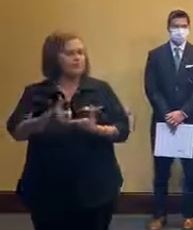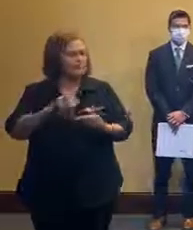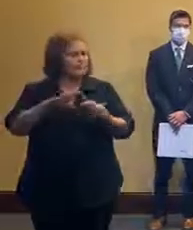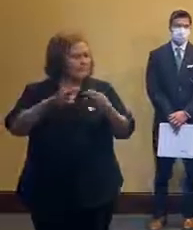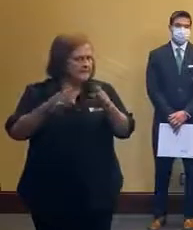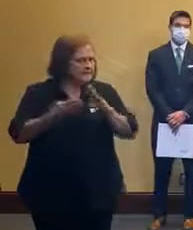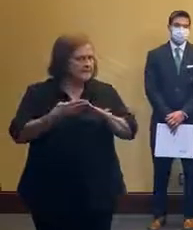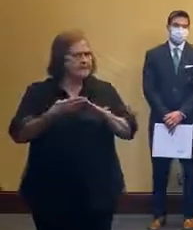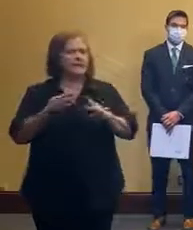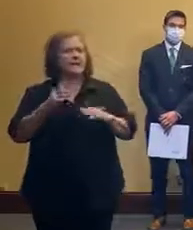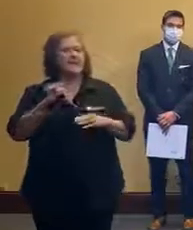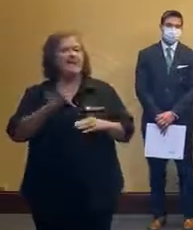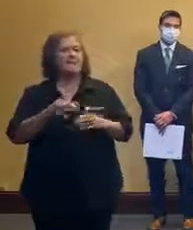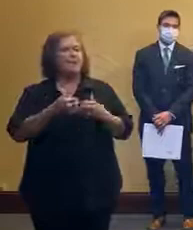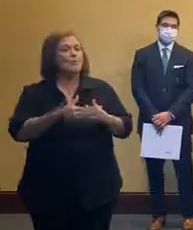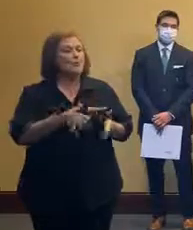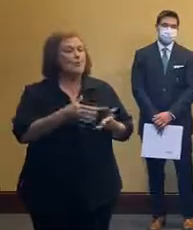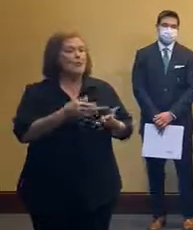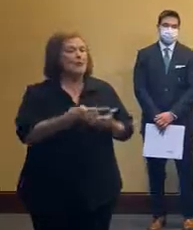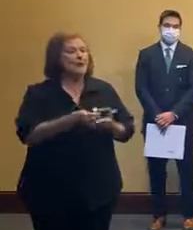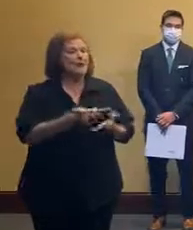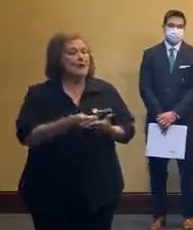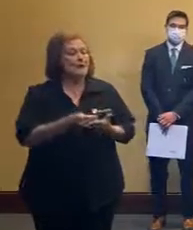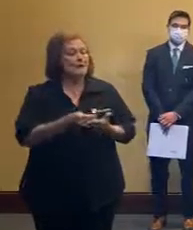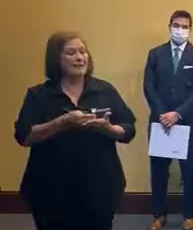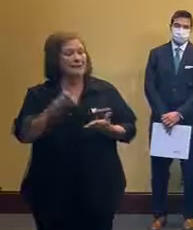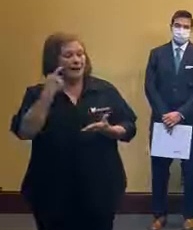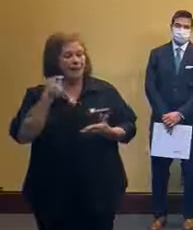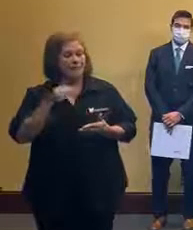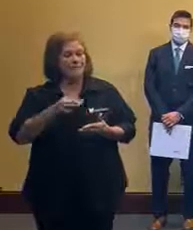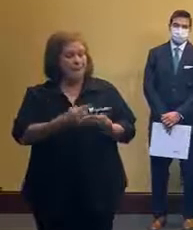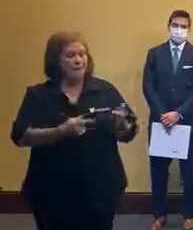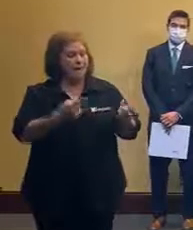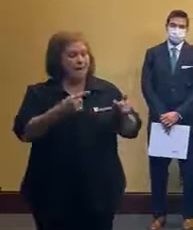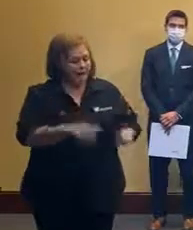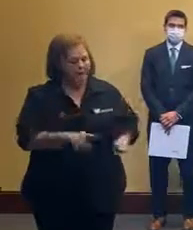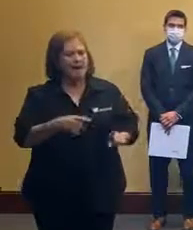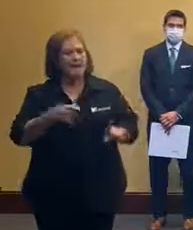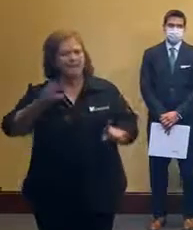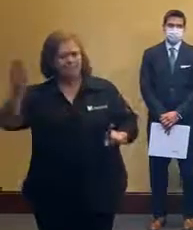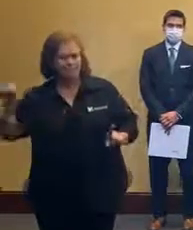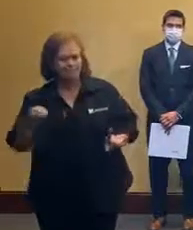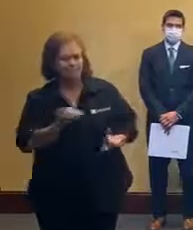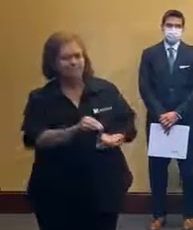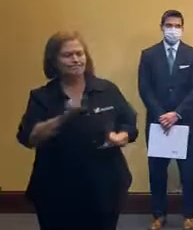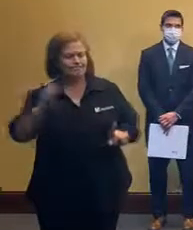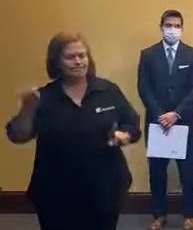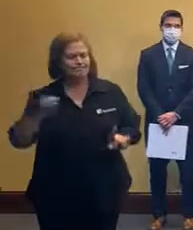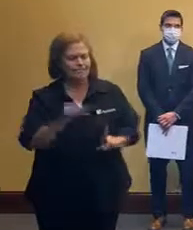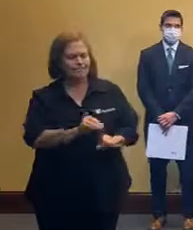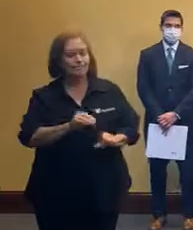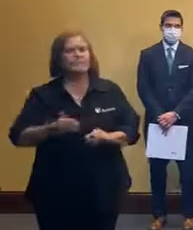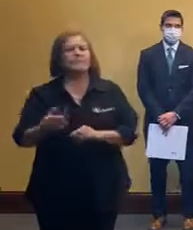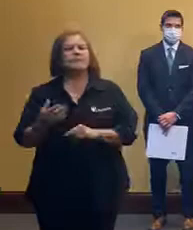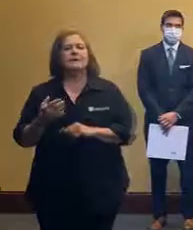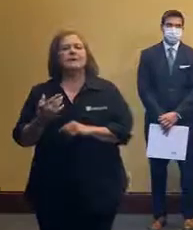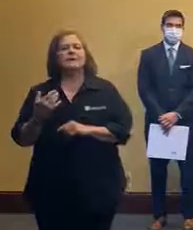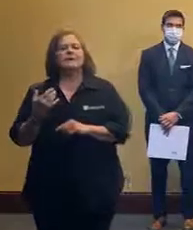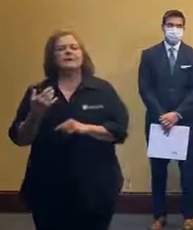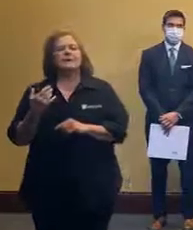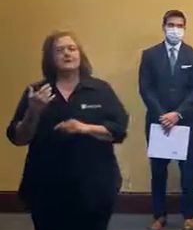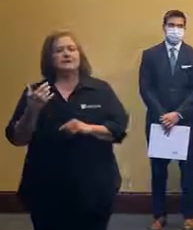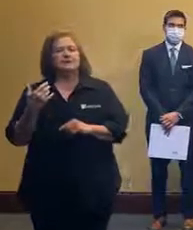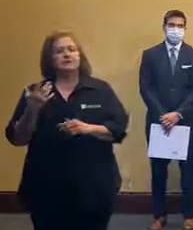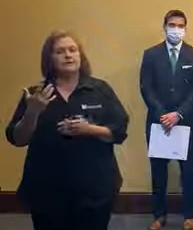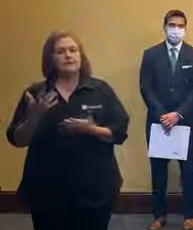the revenue losses, again, that we are experiencing. But we're not facing this as with